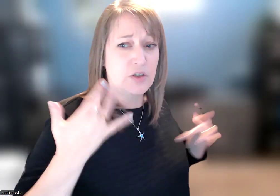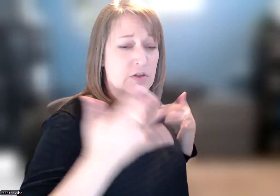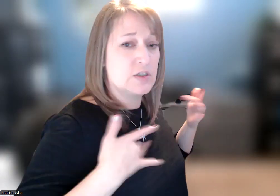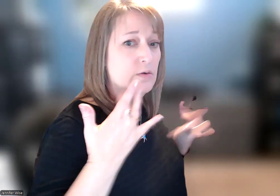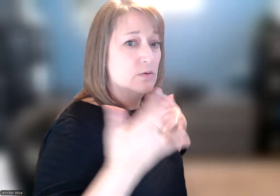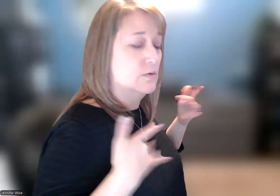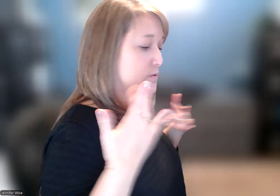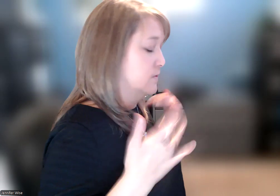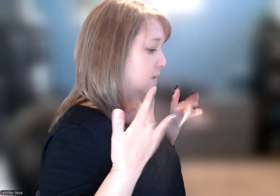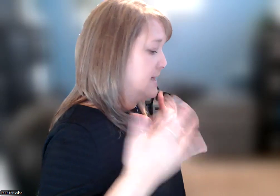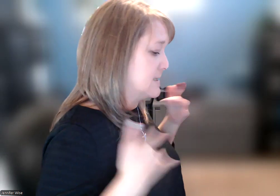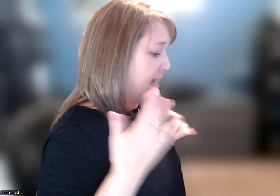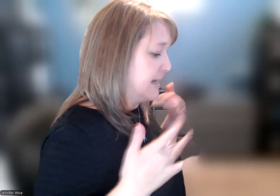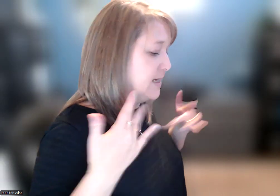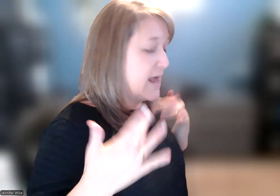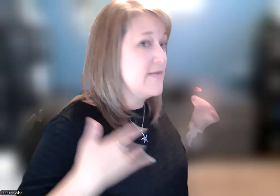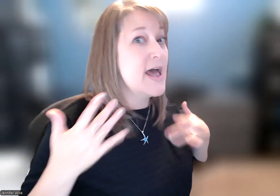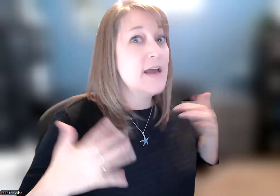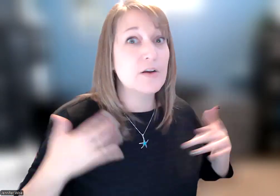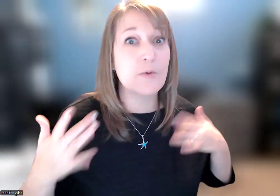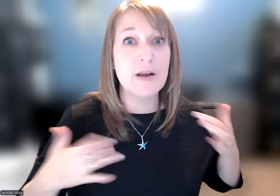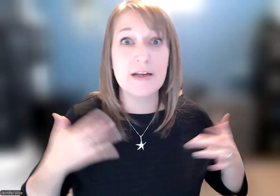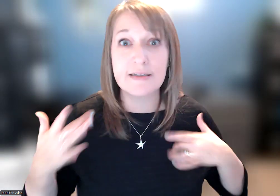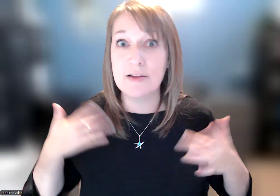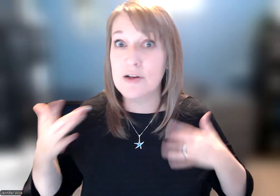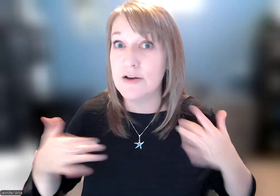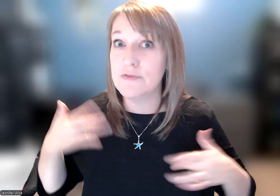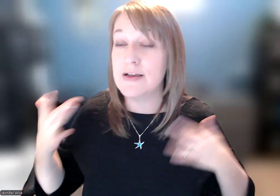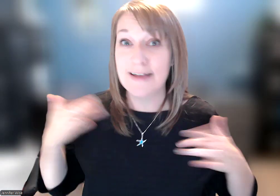circles too. Excited. And then you're going to want an excited look on your face.